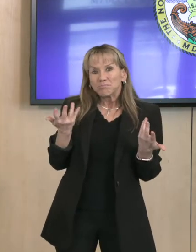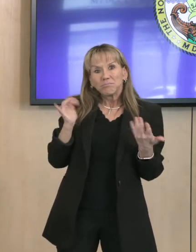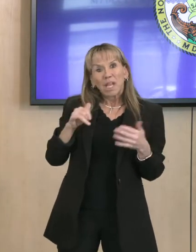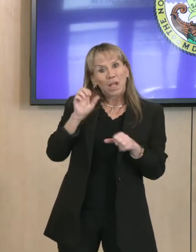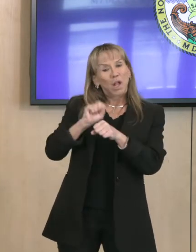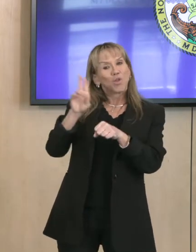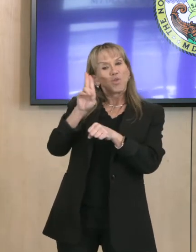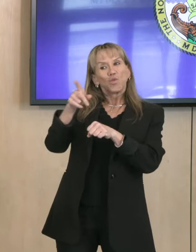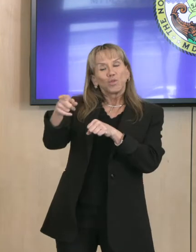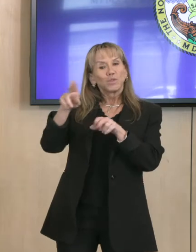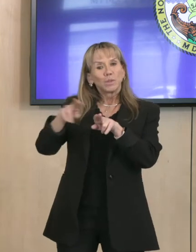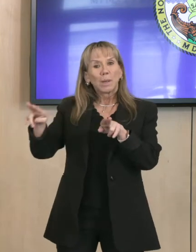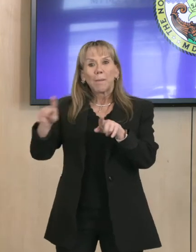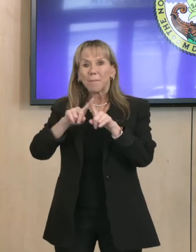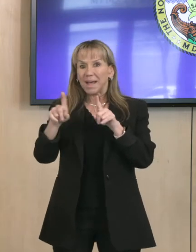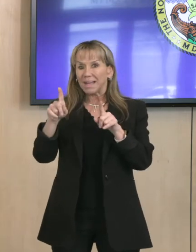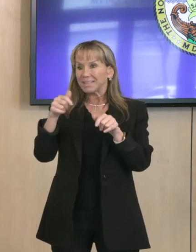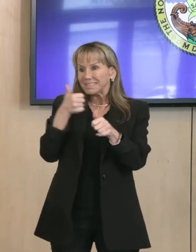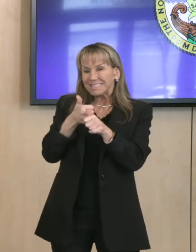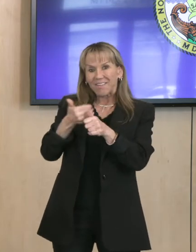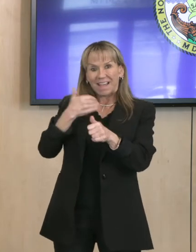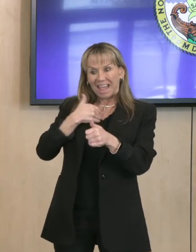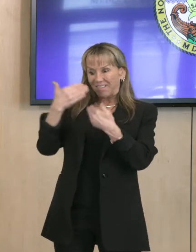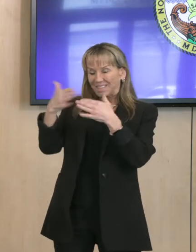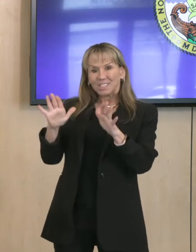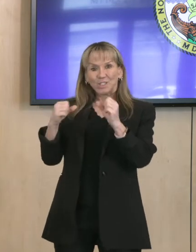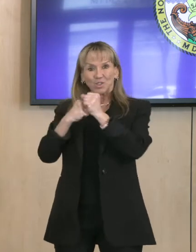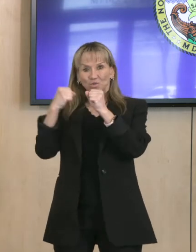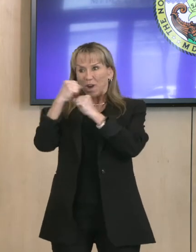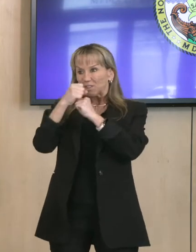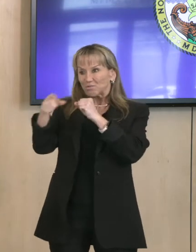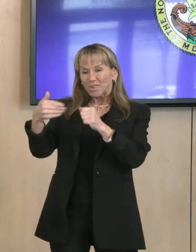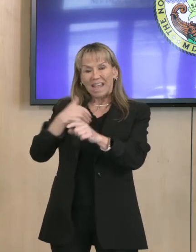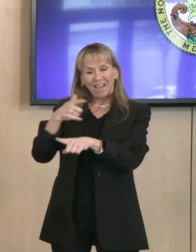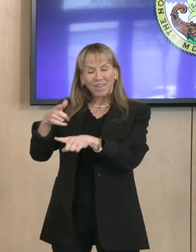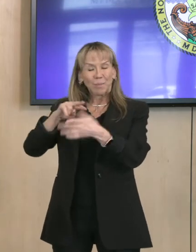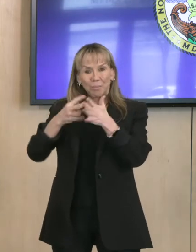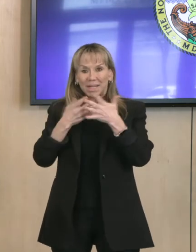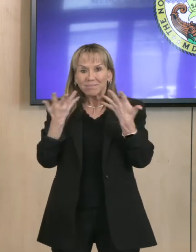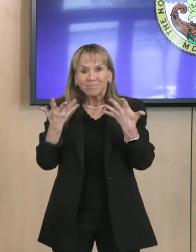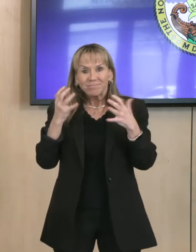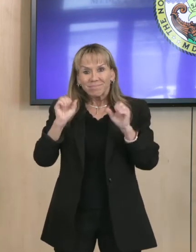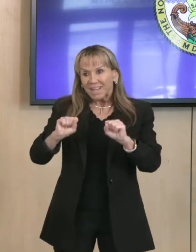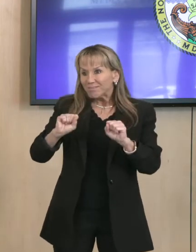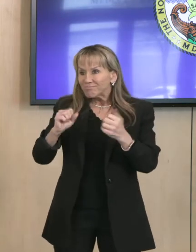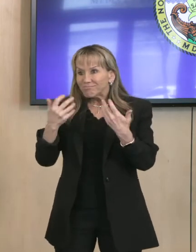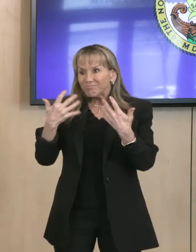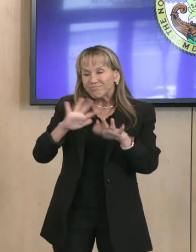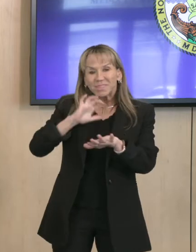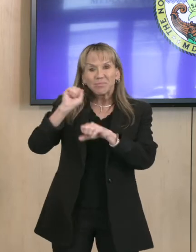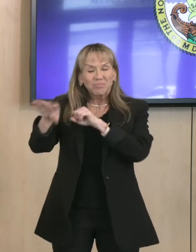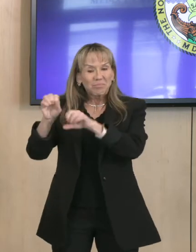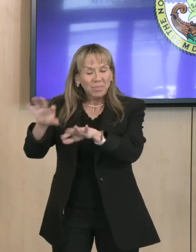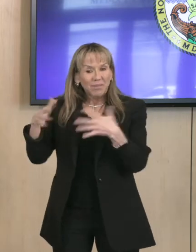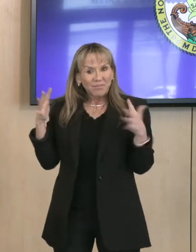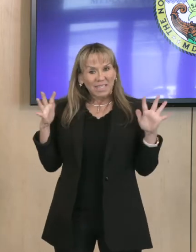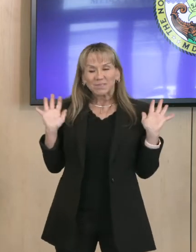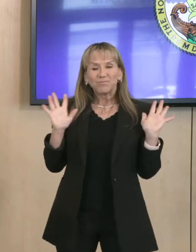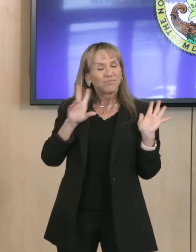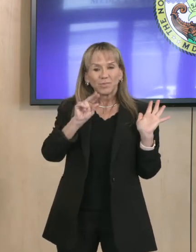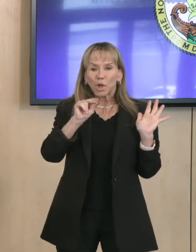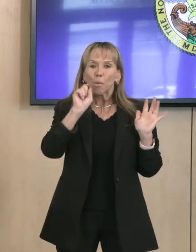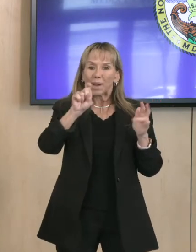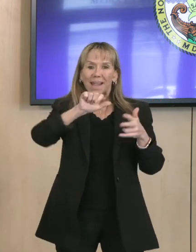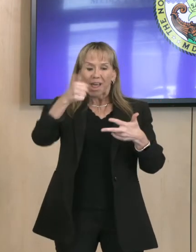raise the capacity of the healthcare system. In order for a structure to provide new healthcare opportunities, it must be accompanied by the other